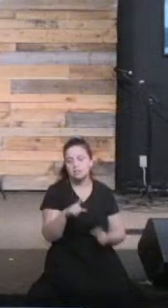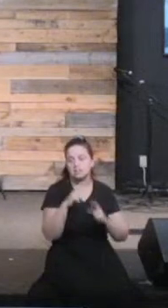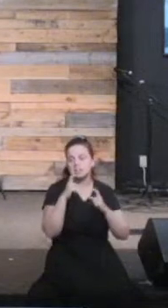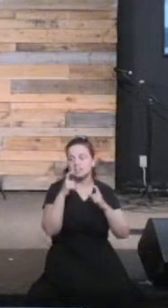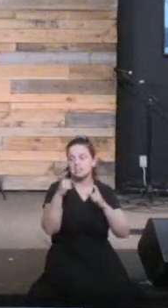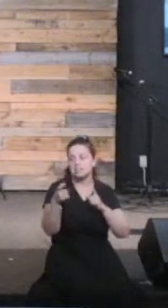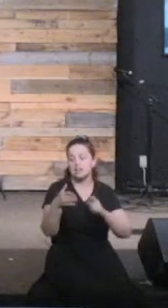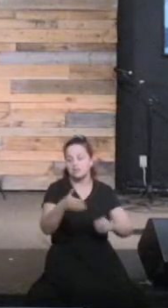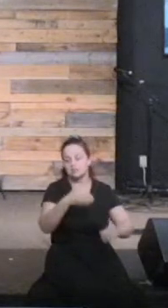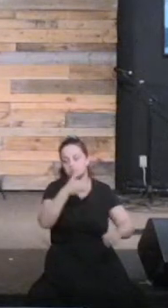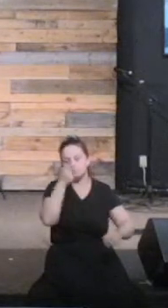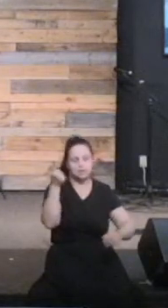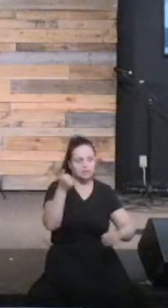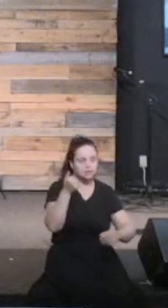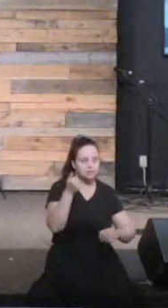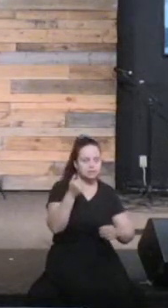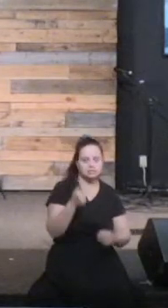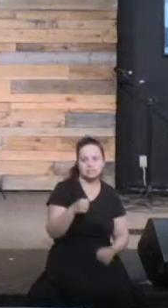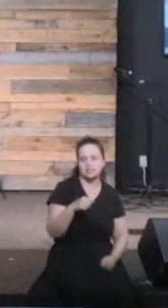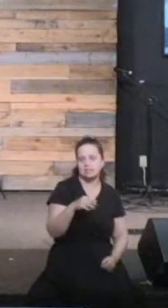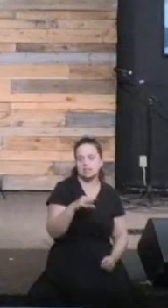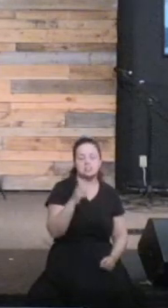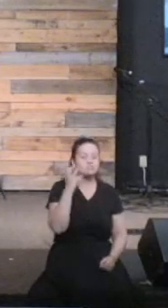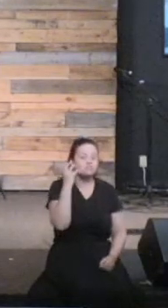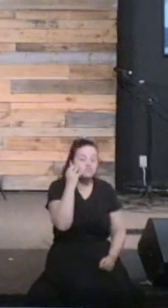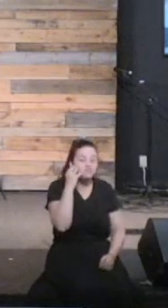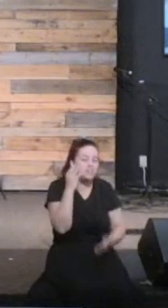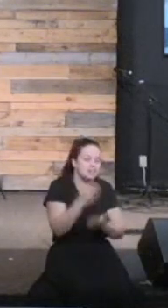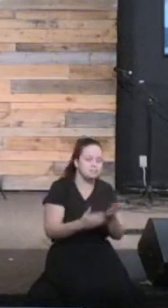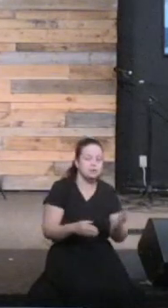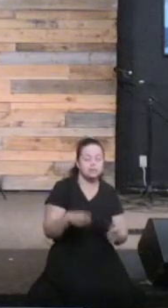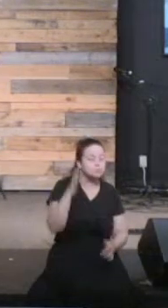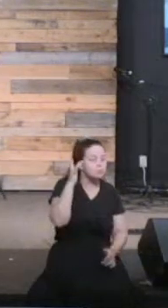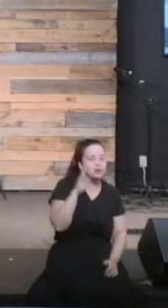barbecue is of God can I get a witness